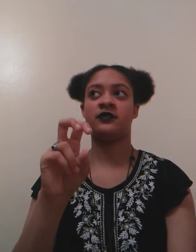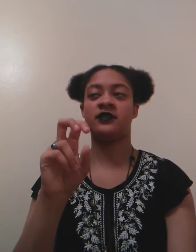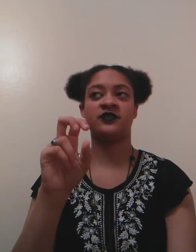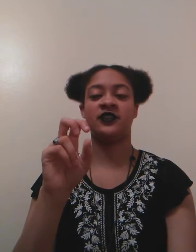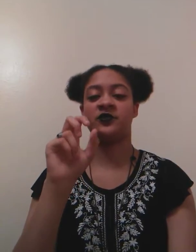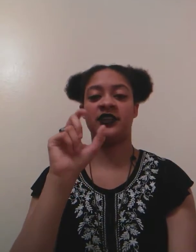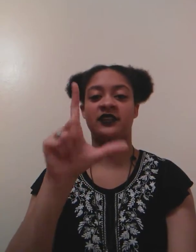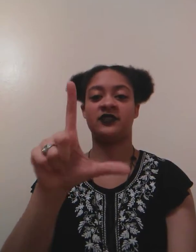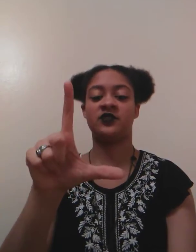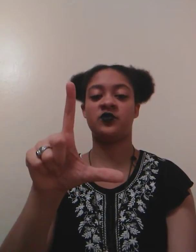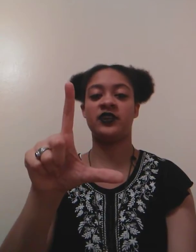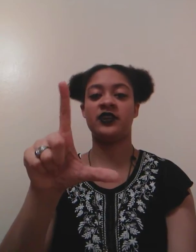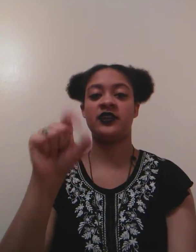This is not 20.